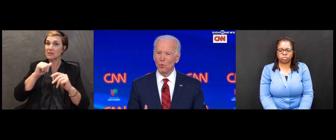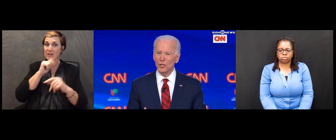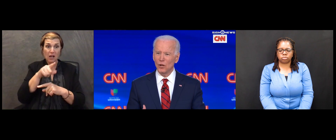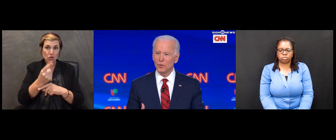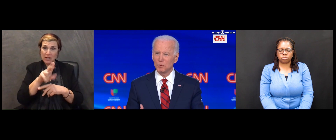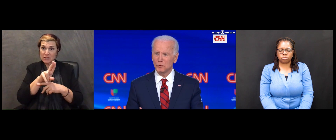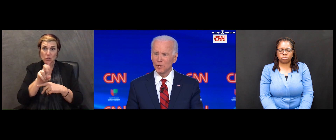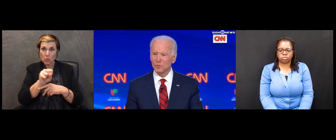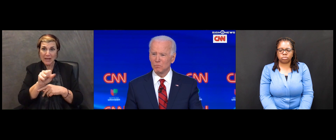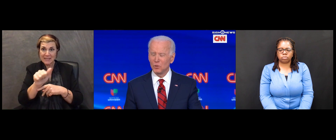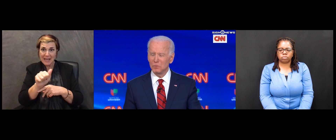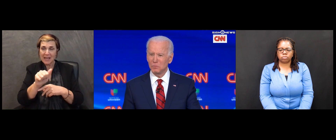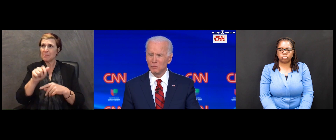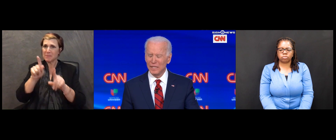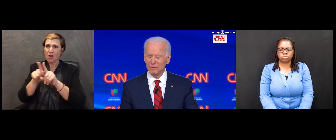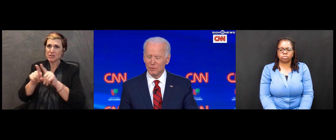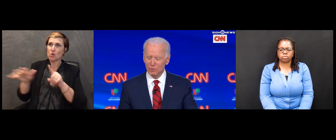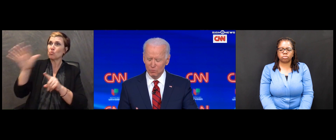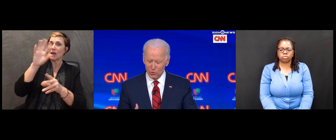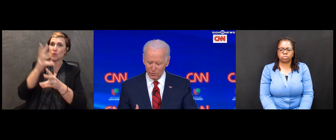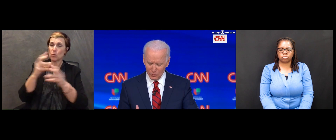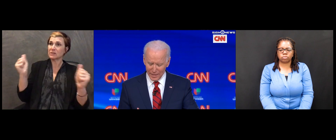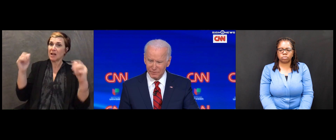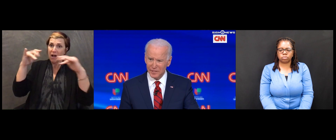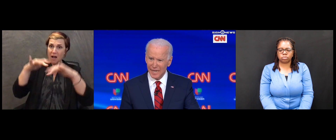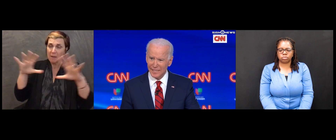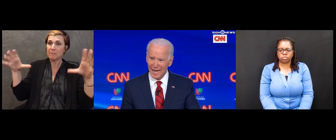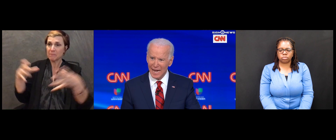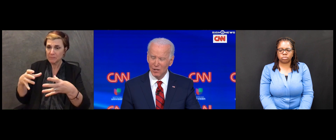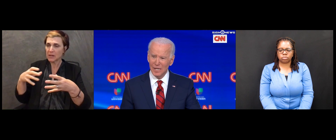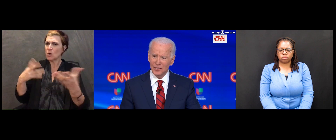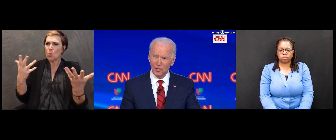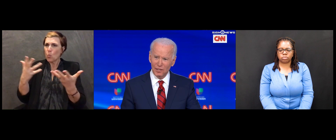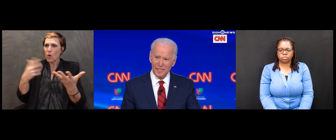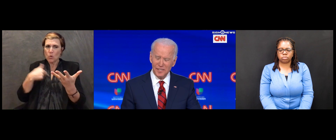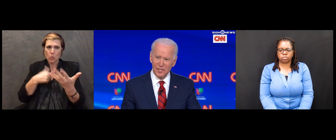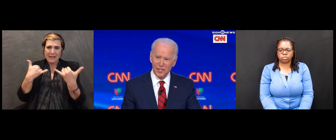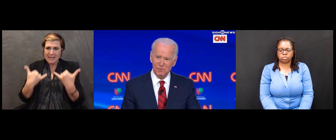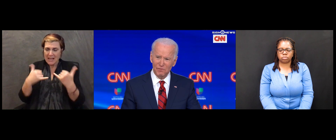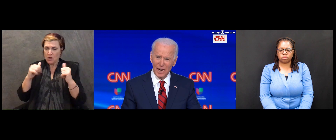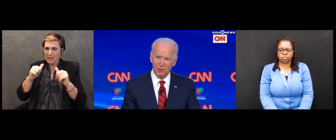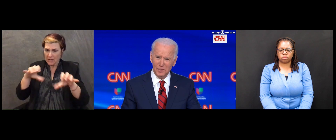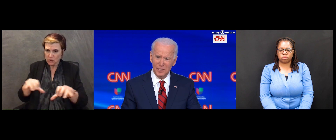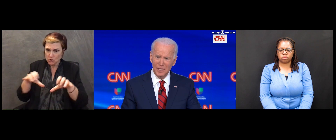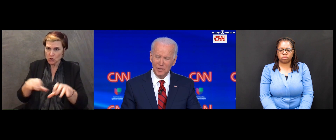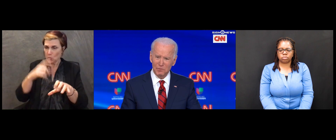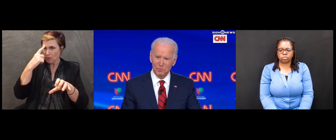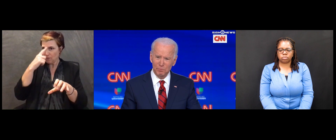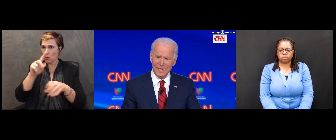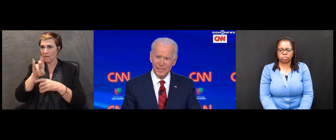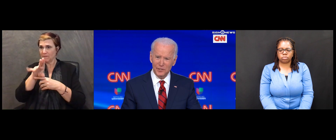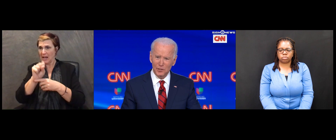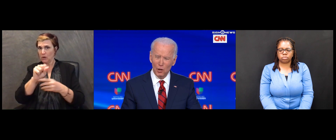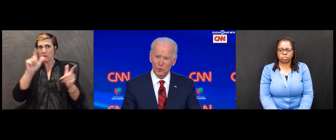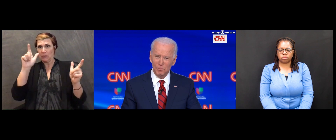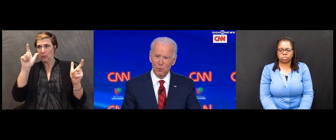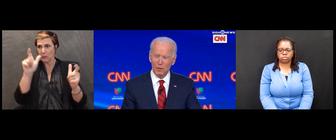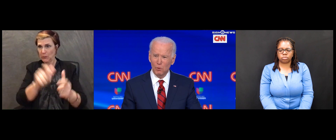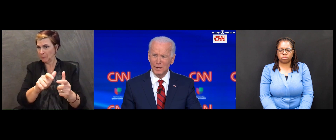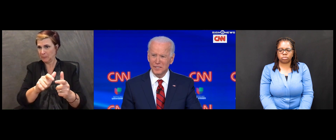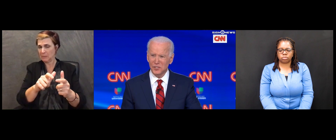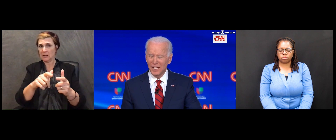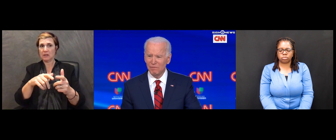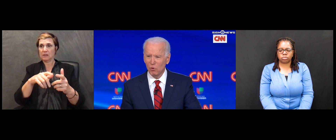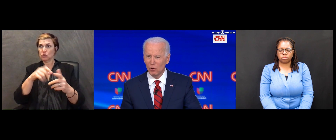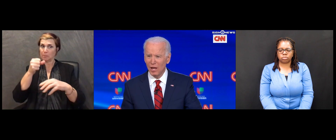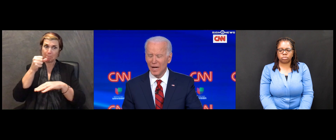is it, what are the prescriptive moves we have to take now to lessen this virus, to beat it, to go to the point